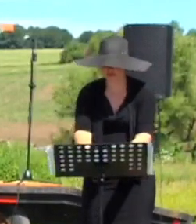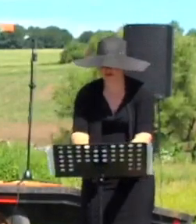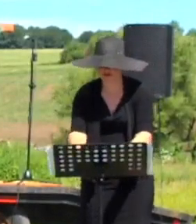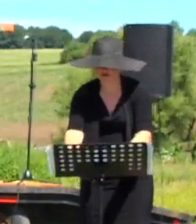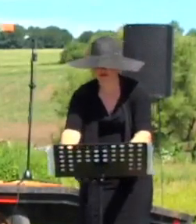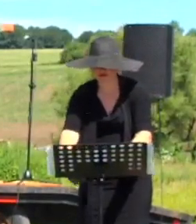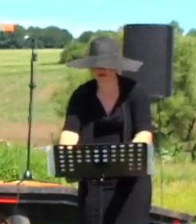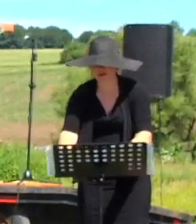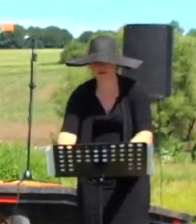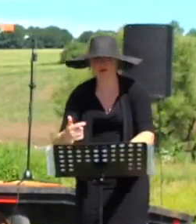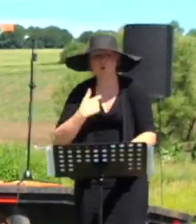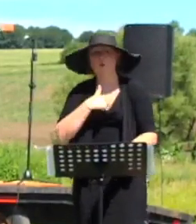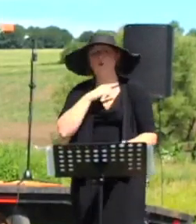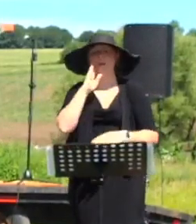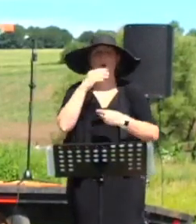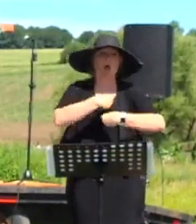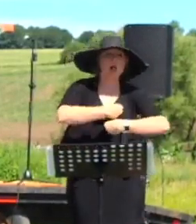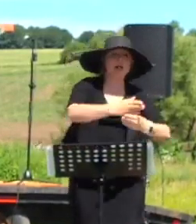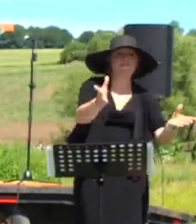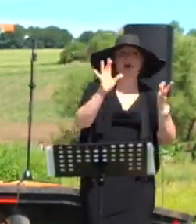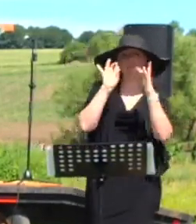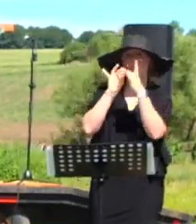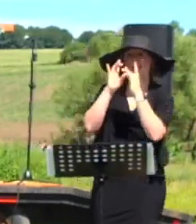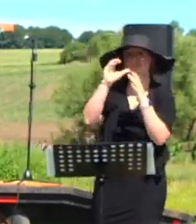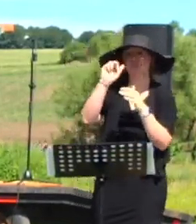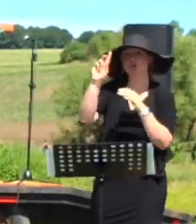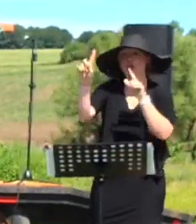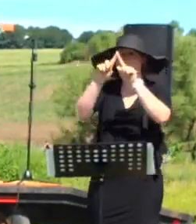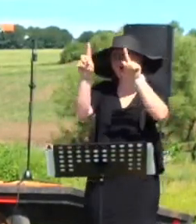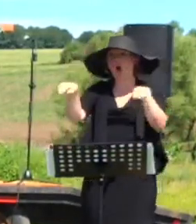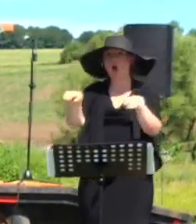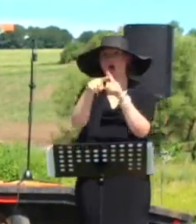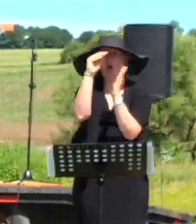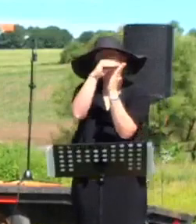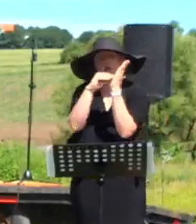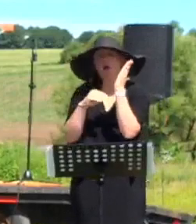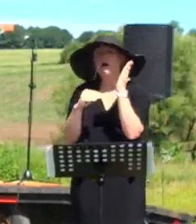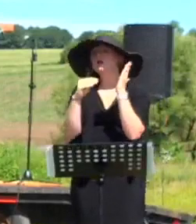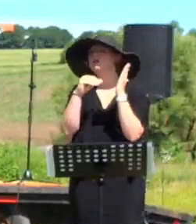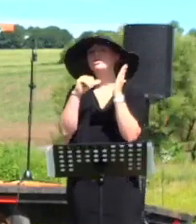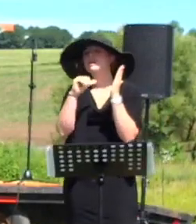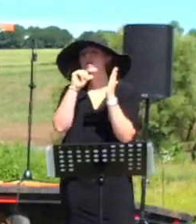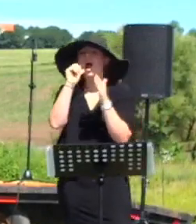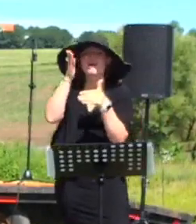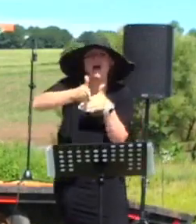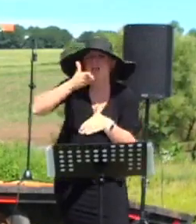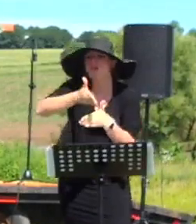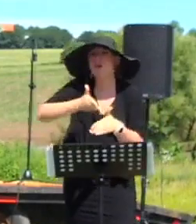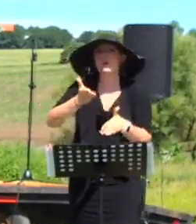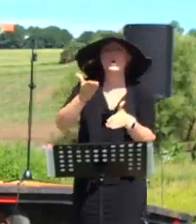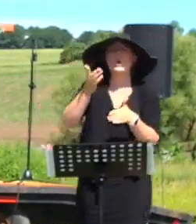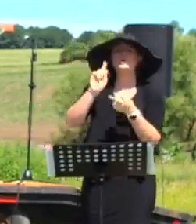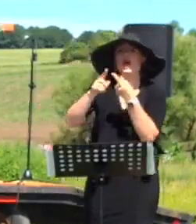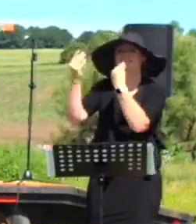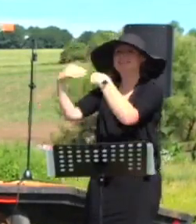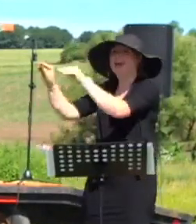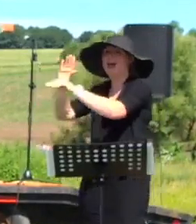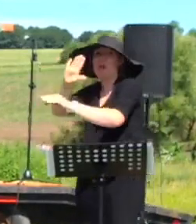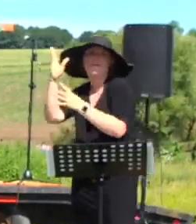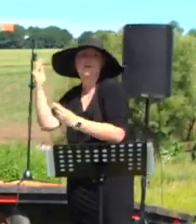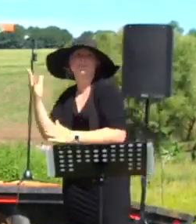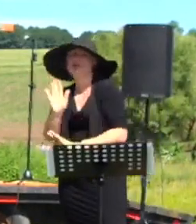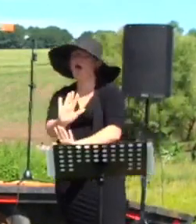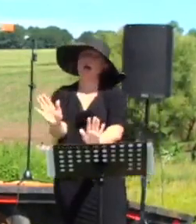out, and what we do is we'd like for you to just fill out the information, not to bug you, not to sell your information, but to find out who you